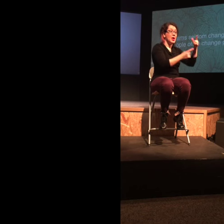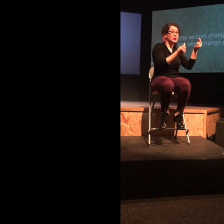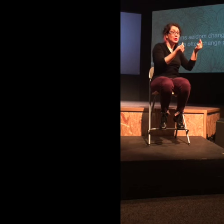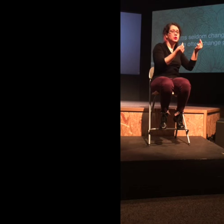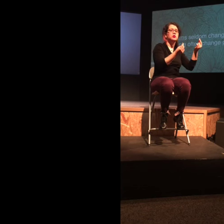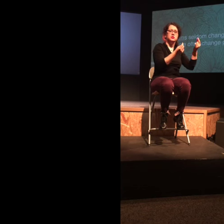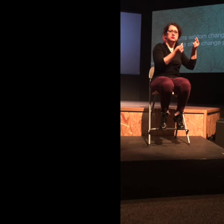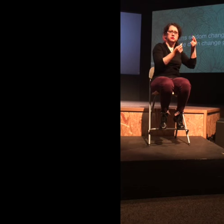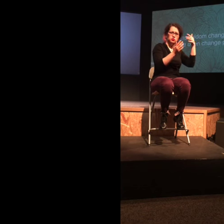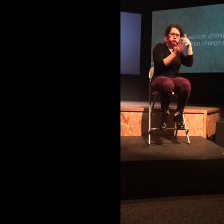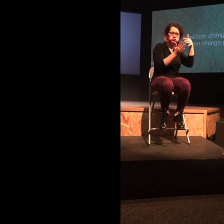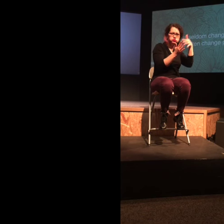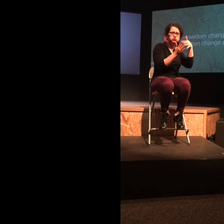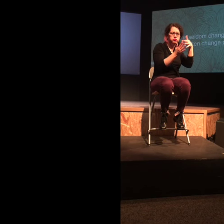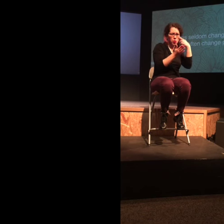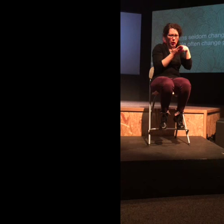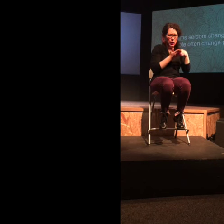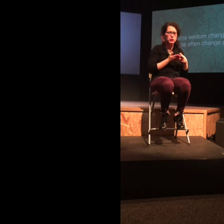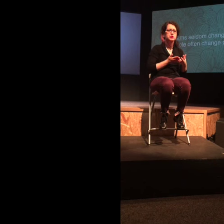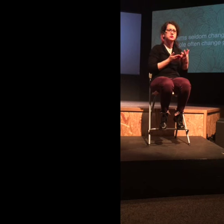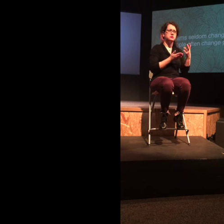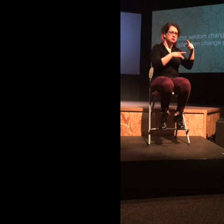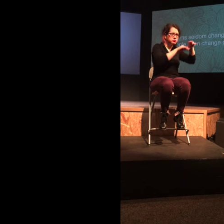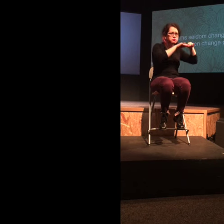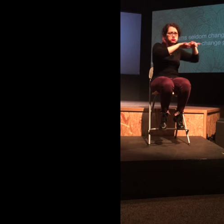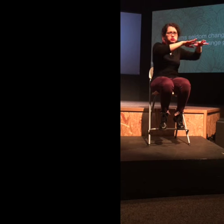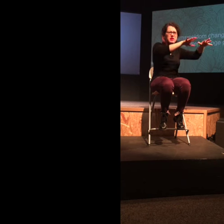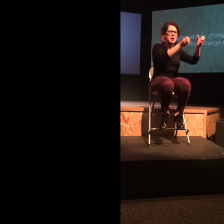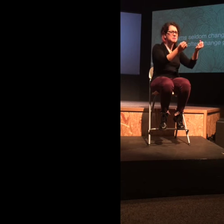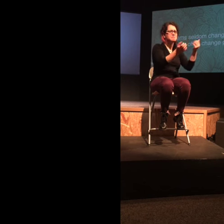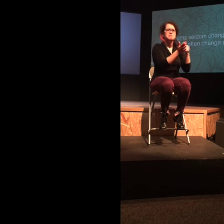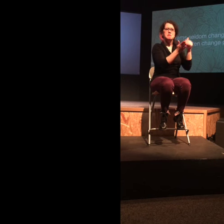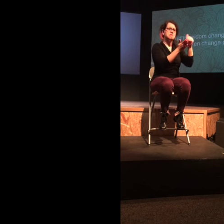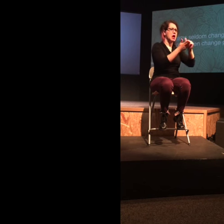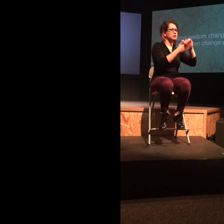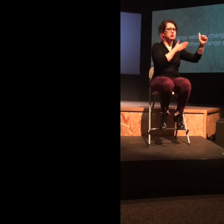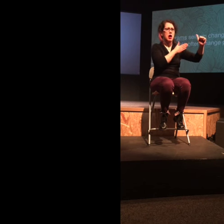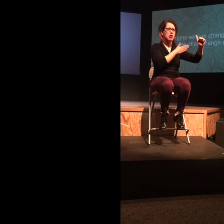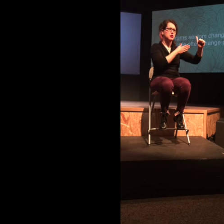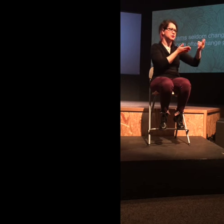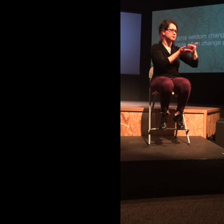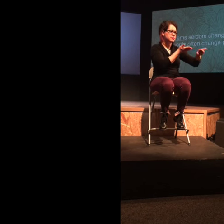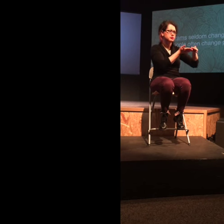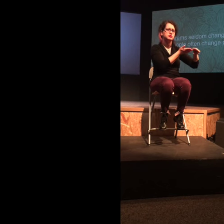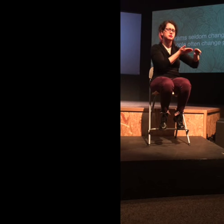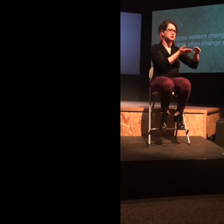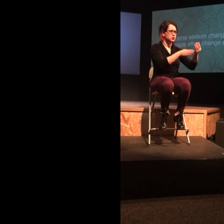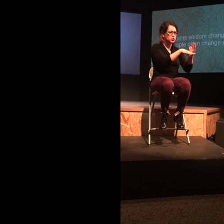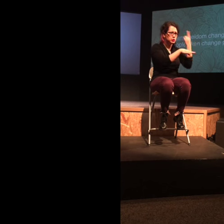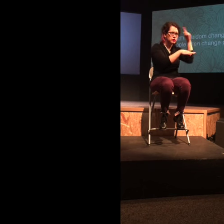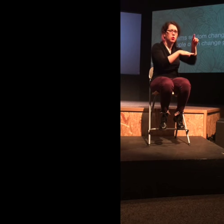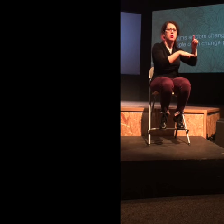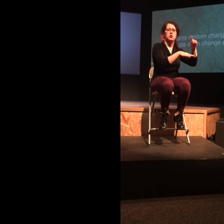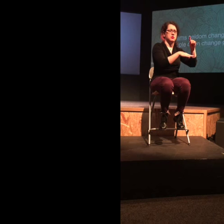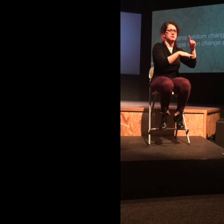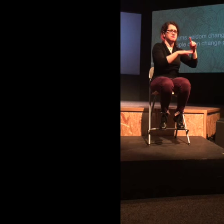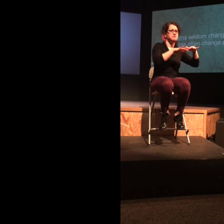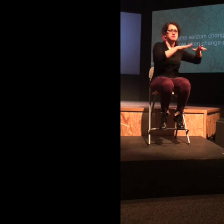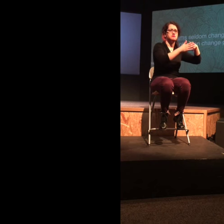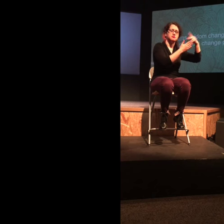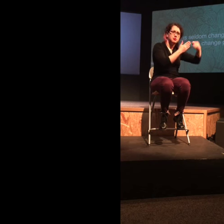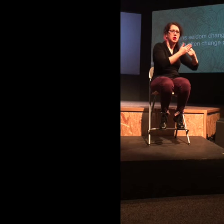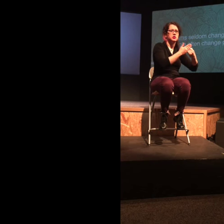like very, very well done, huge project type of research, like millions of dollars of endowments and grants from the Lilly Endowment. And